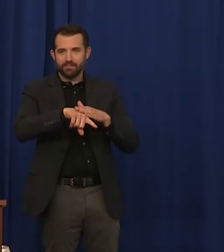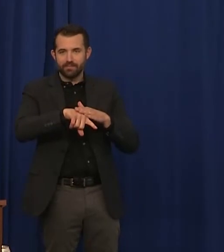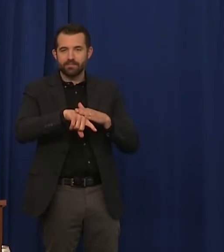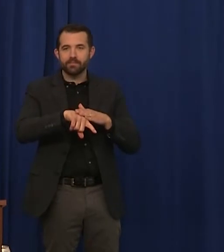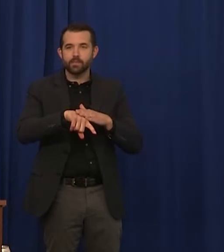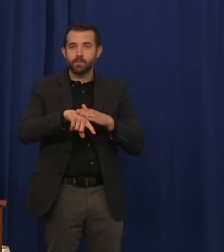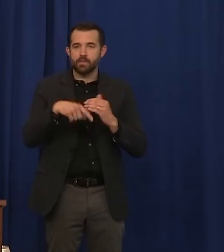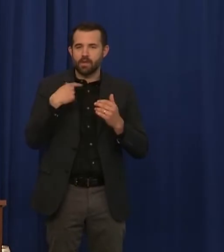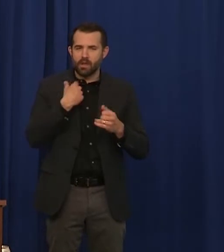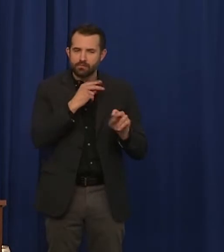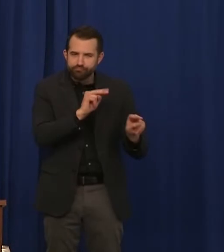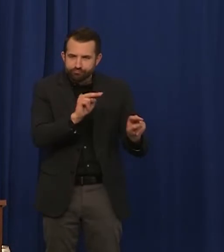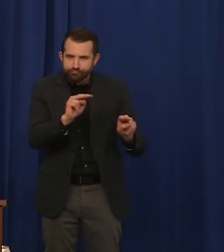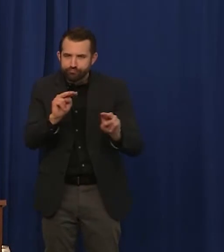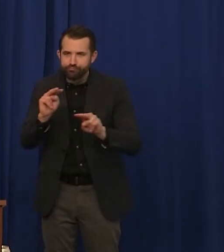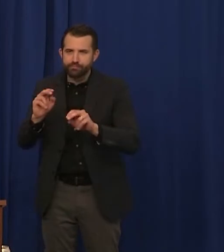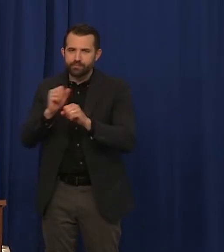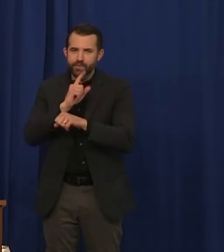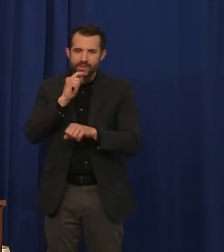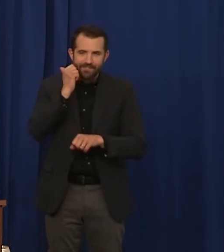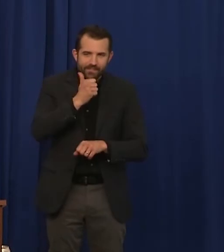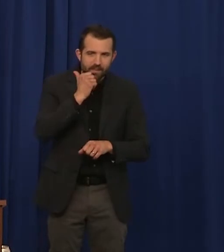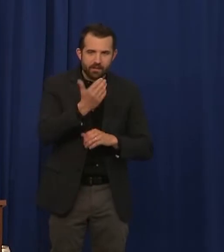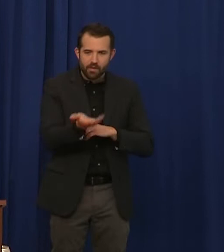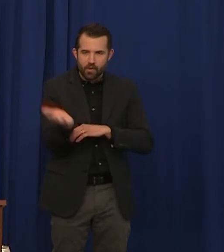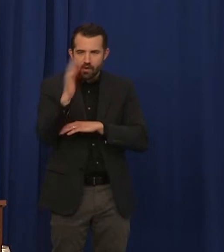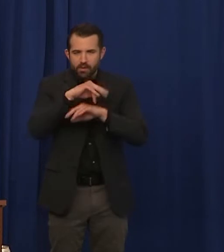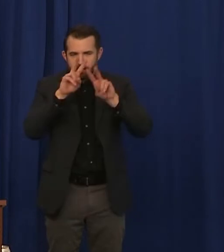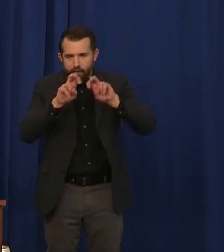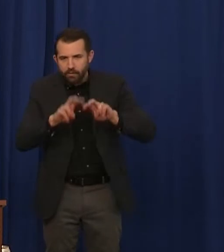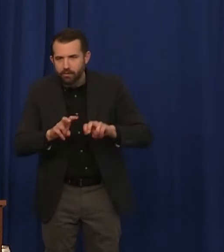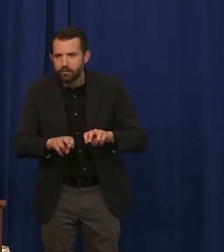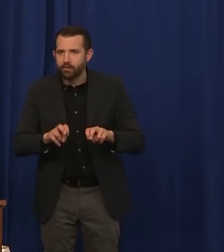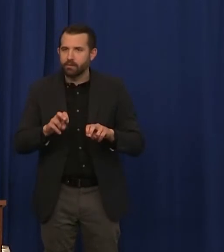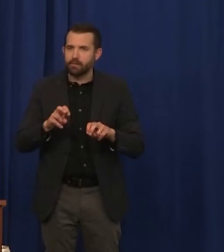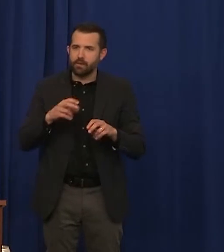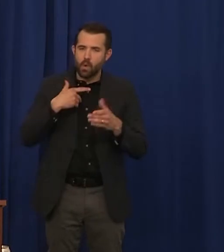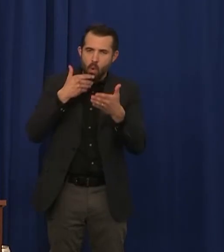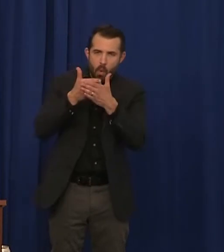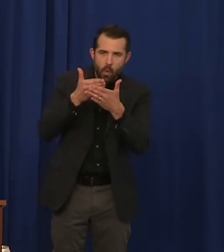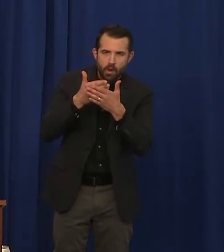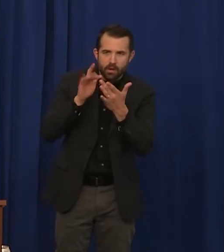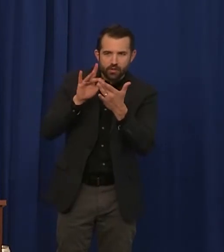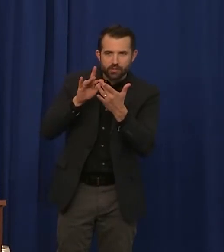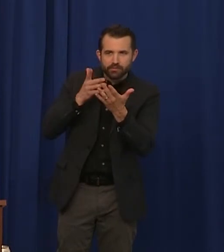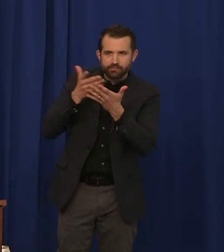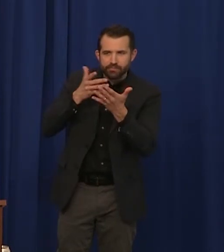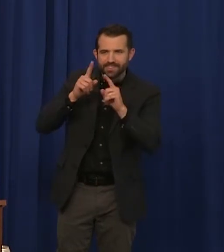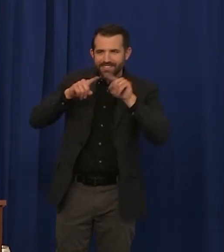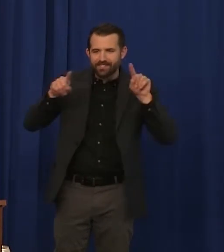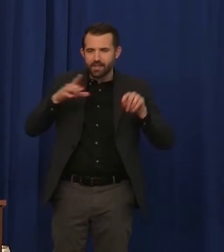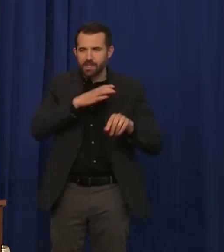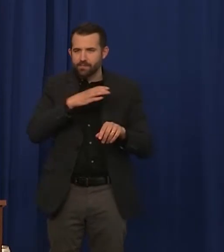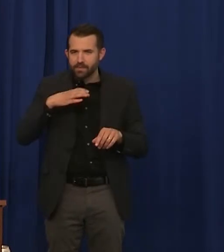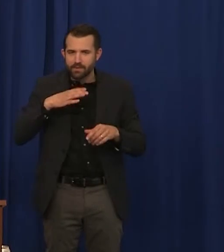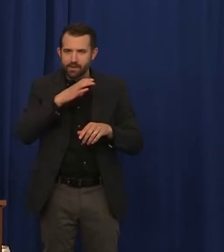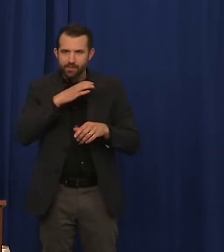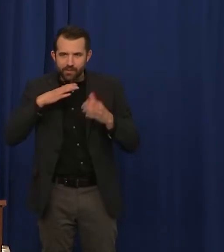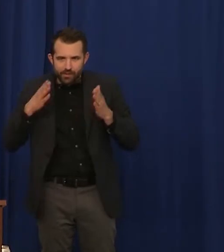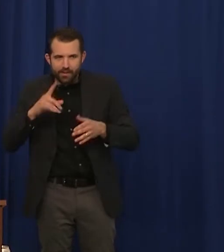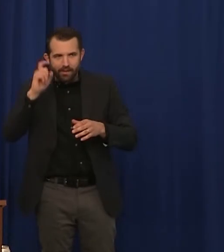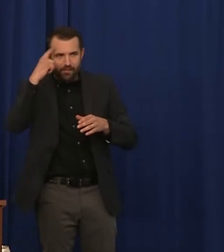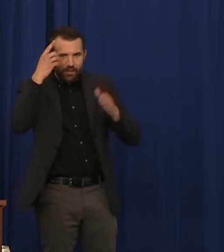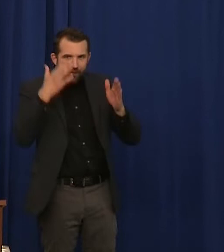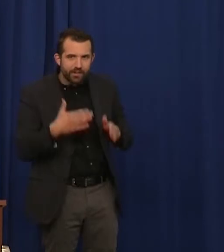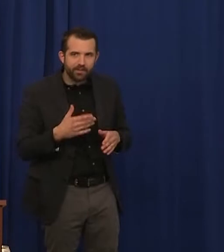on a constant basis, and I'm in close contact with the Commissioner's office and the Governor's office as we're spotting trends